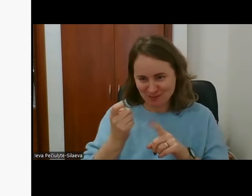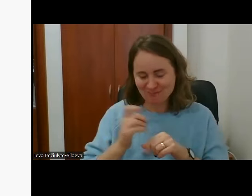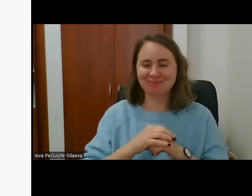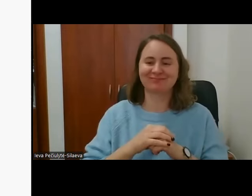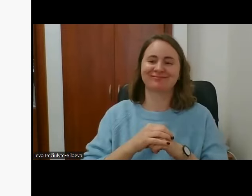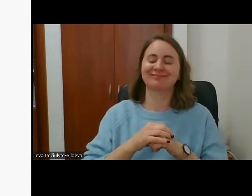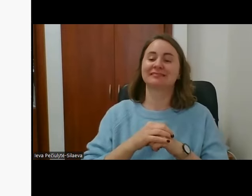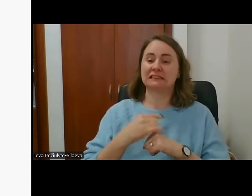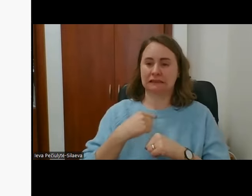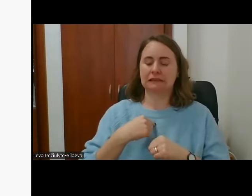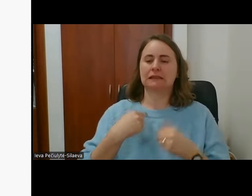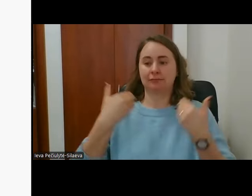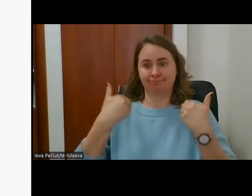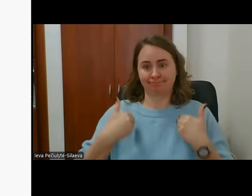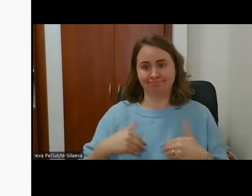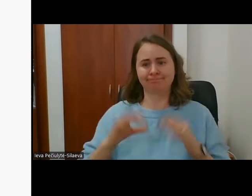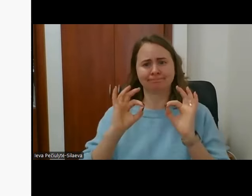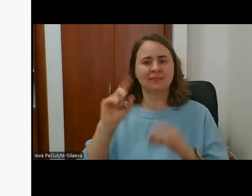Lithuania.